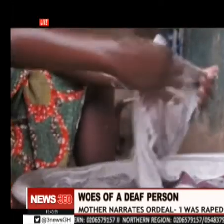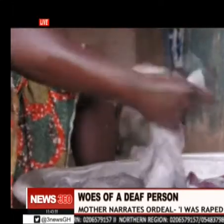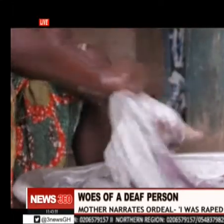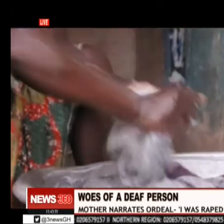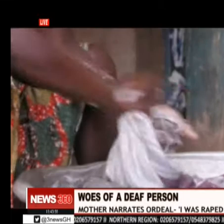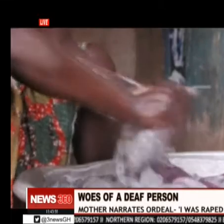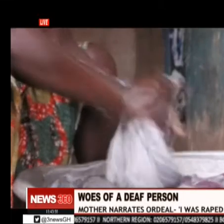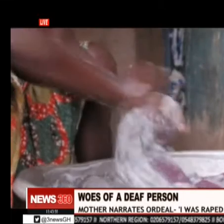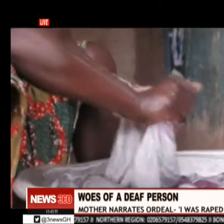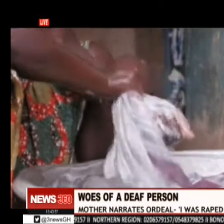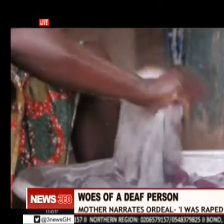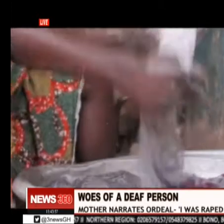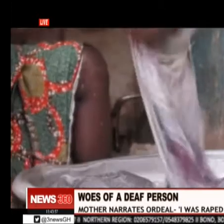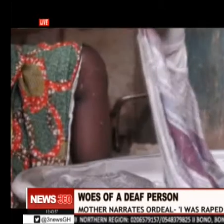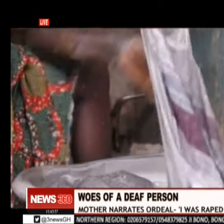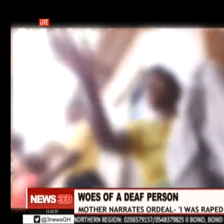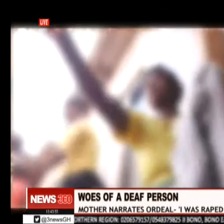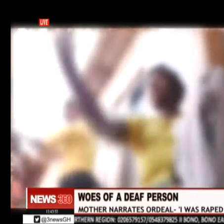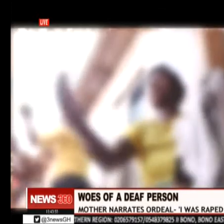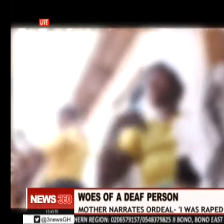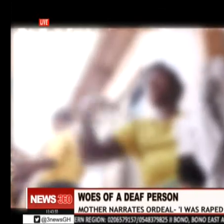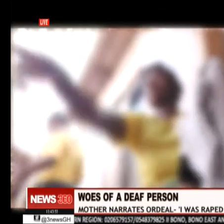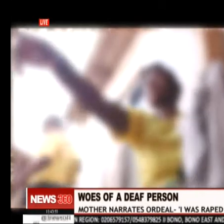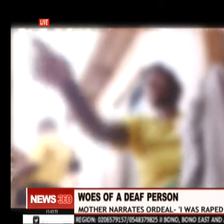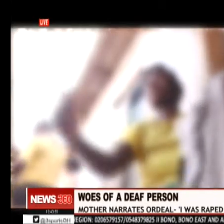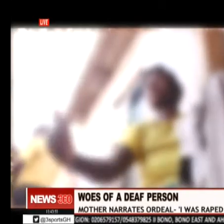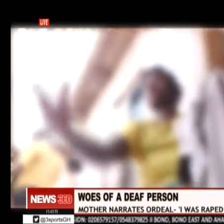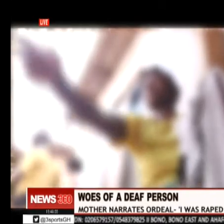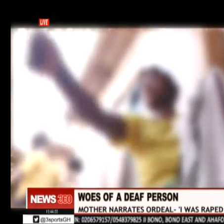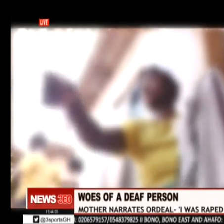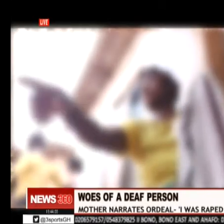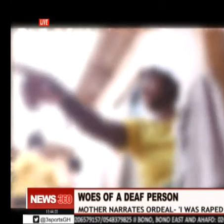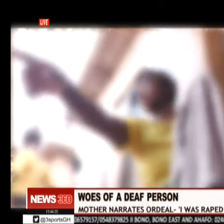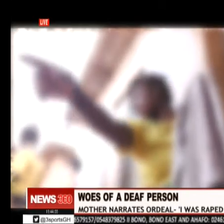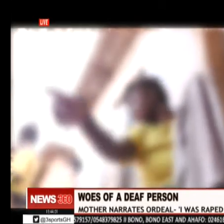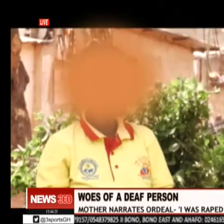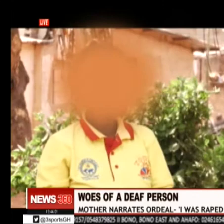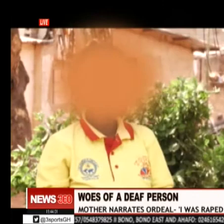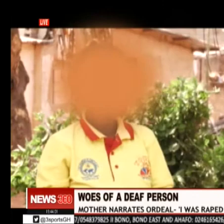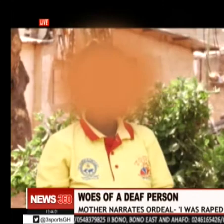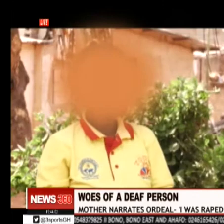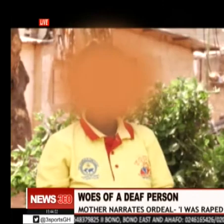i want to sell food stuff any amount that anybody will offer me i'll start the business